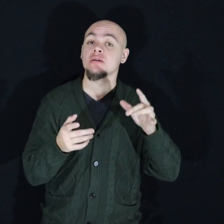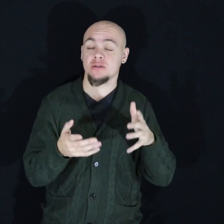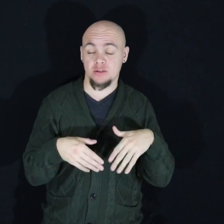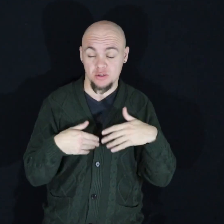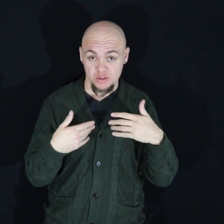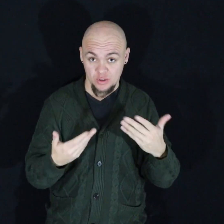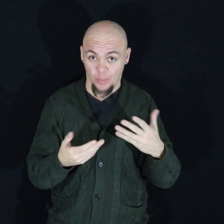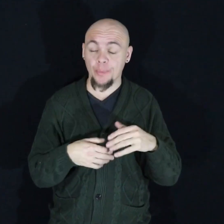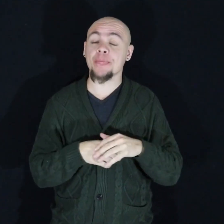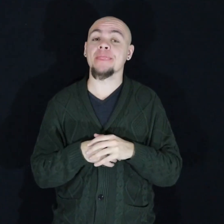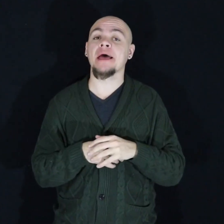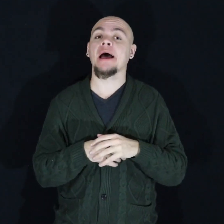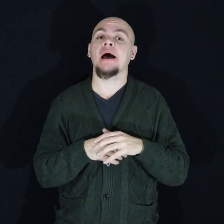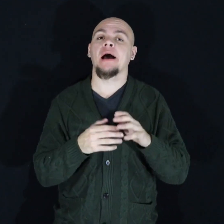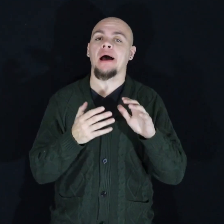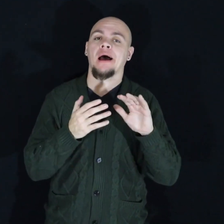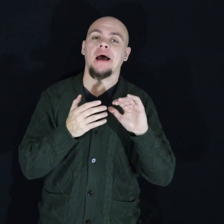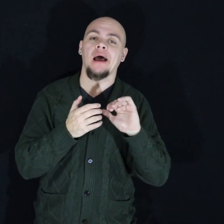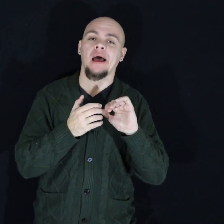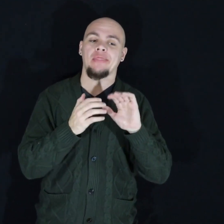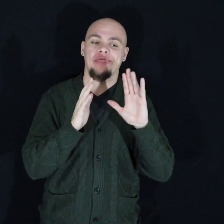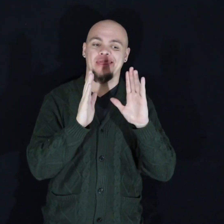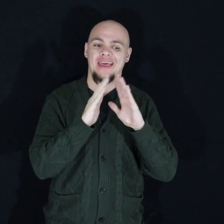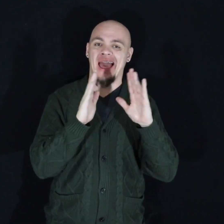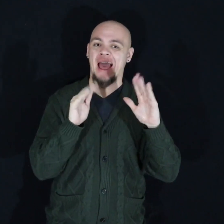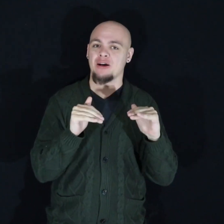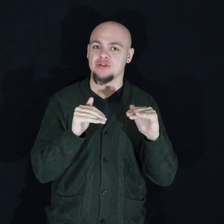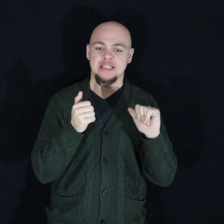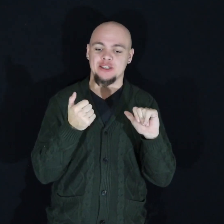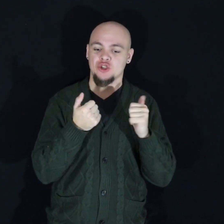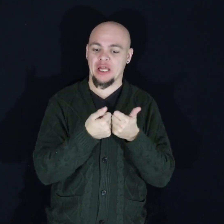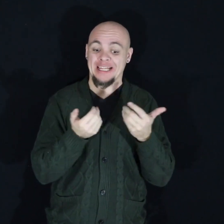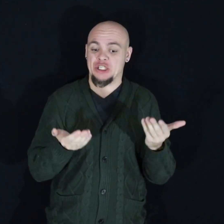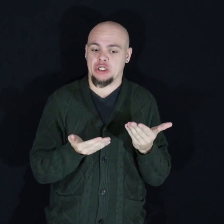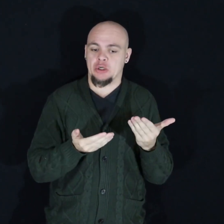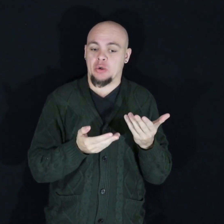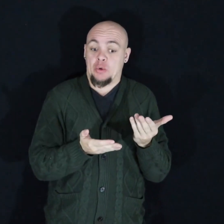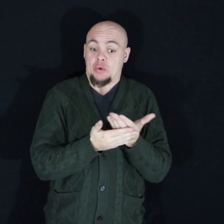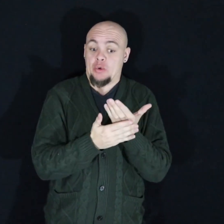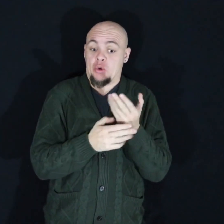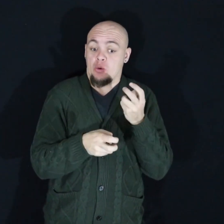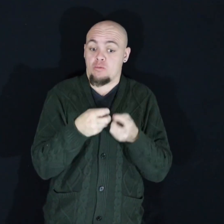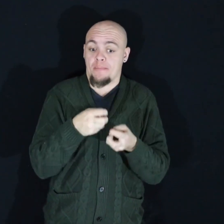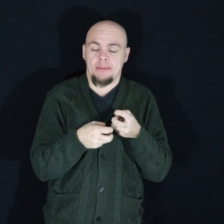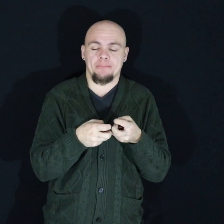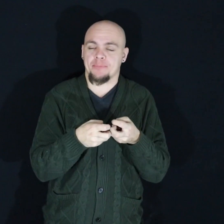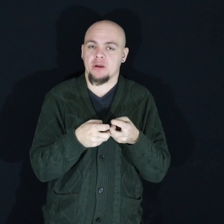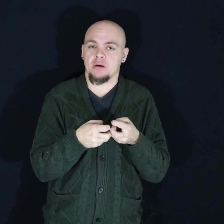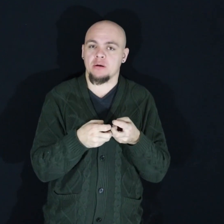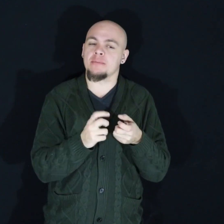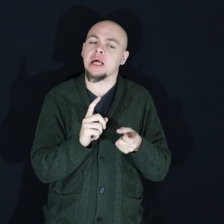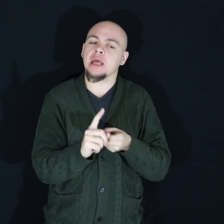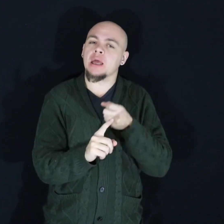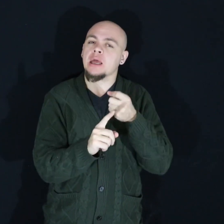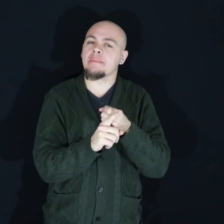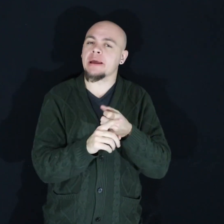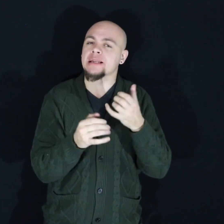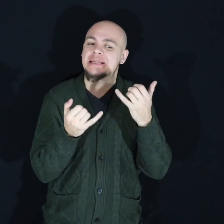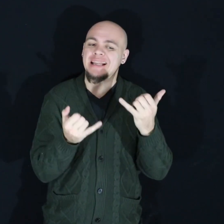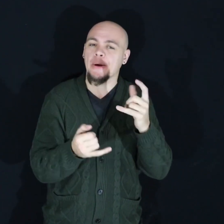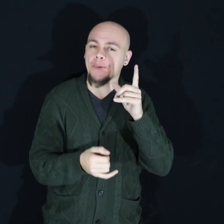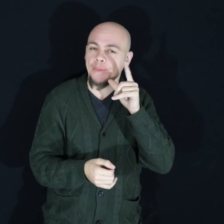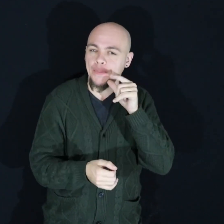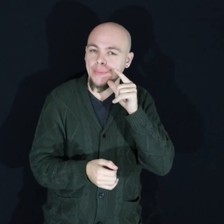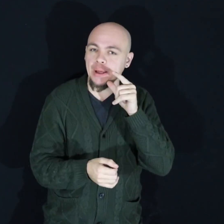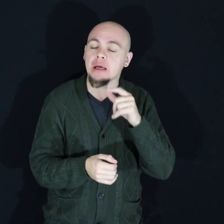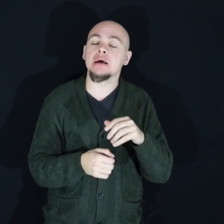the housing challenge here is not a new problem, but what is new is who it's affecting now. Who